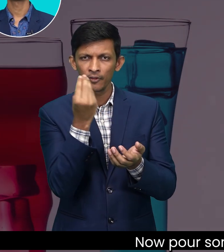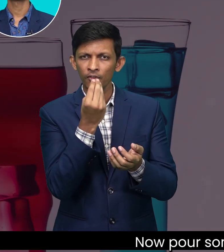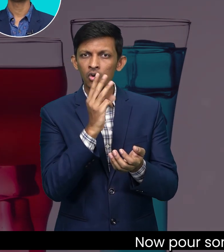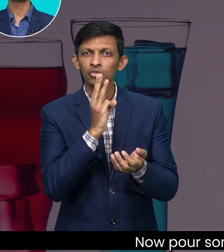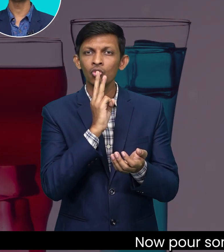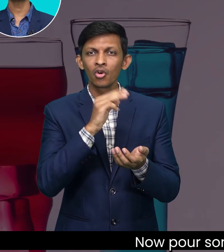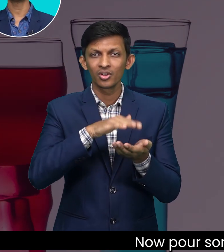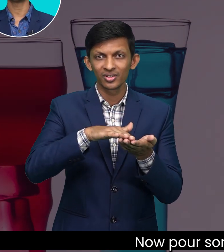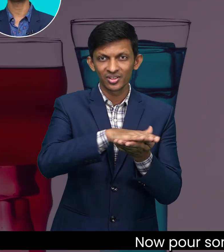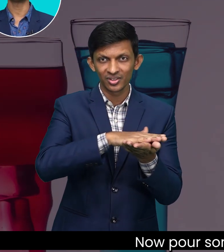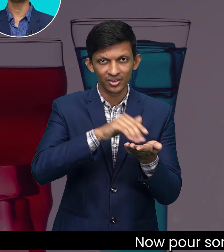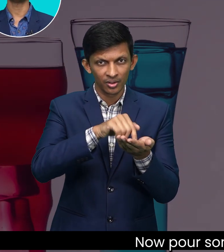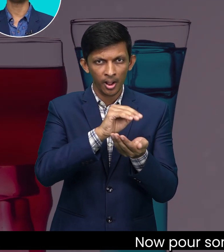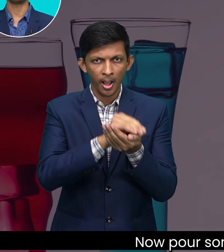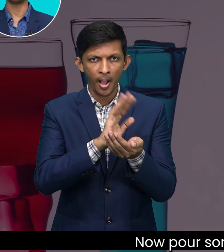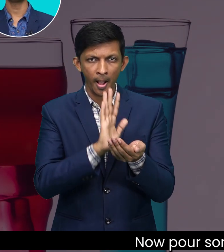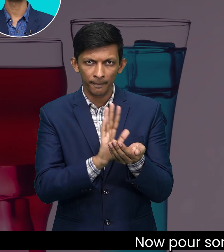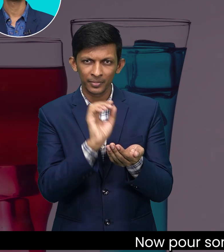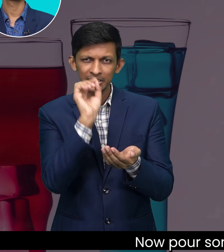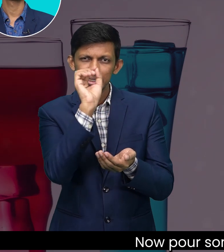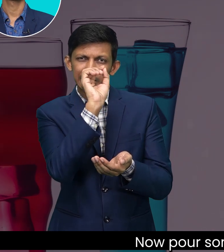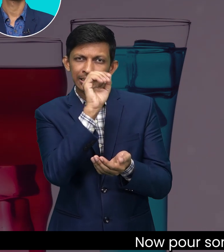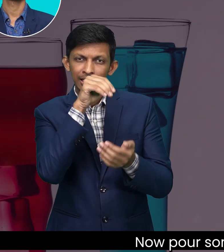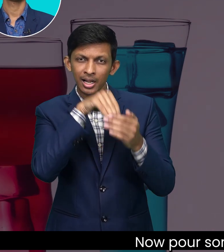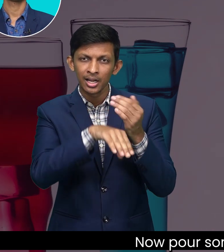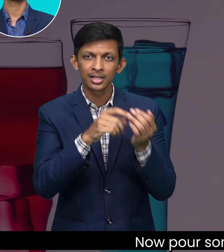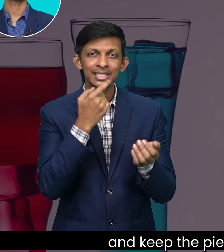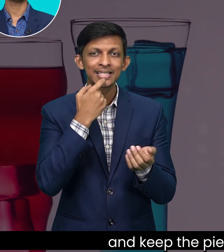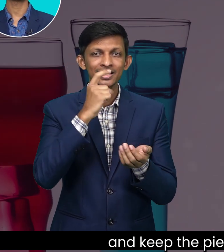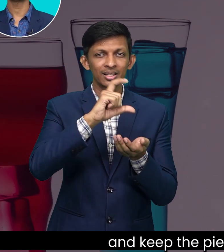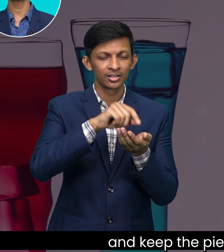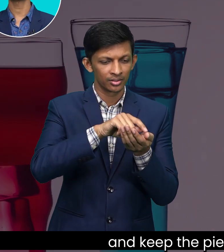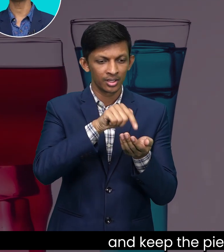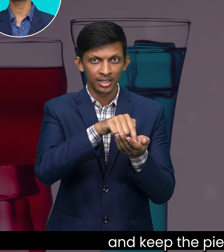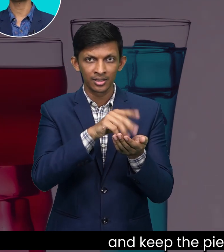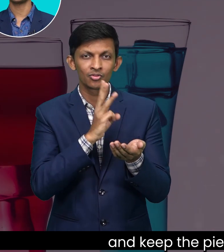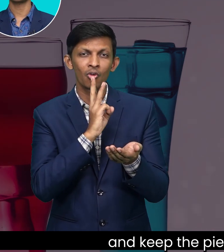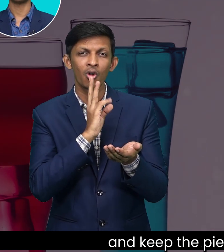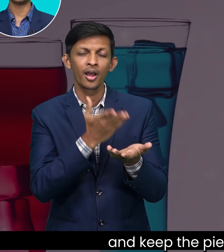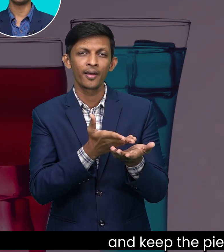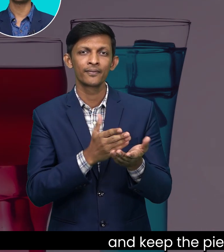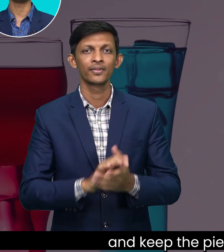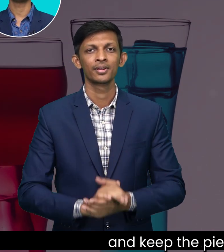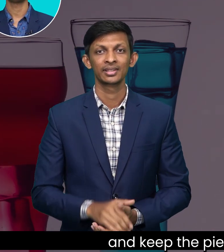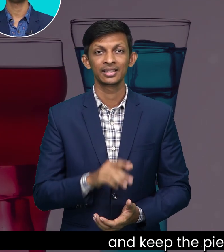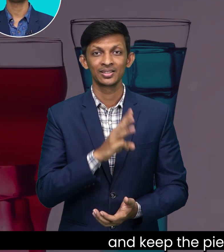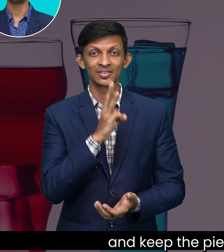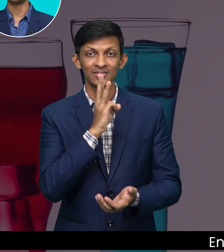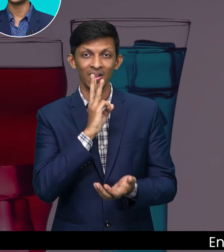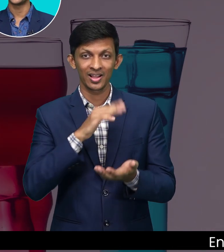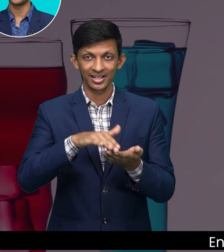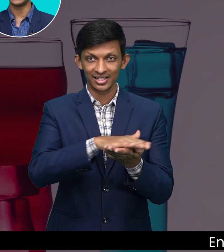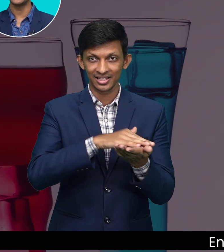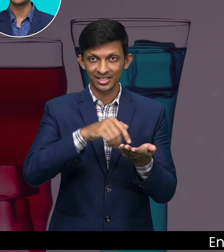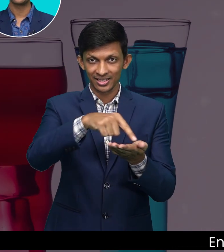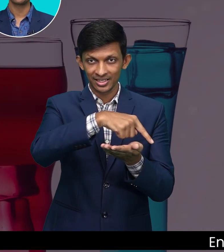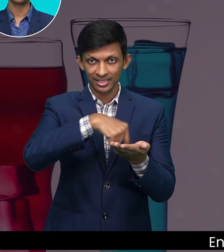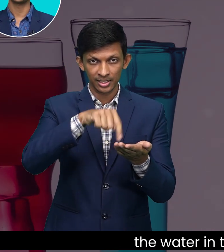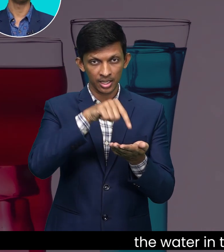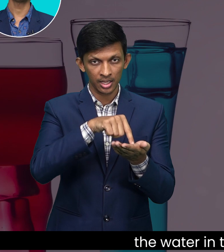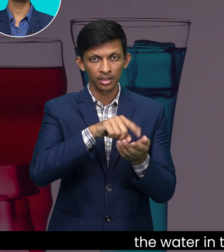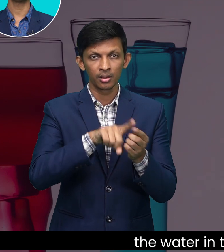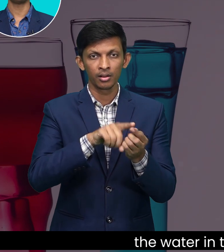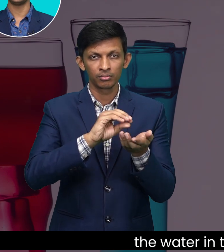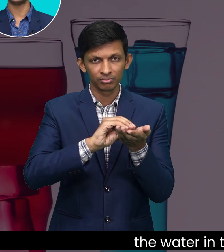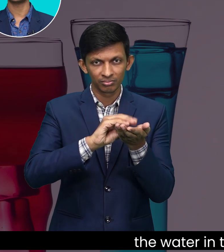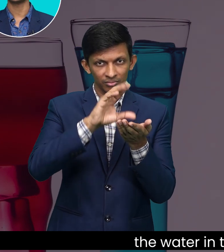Now, pour some water on a plate and keep the piece of chalk in the water. Ensure that